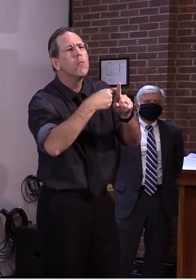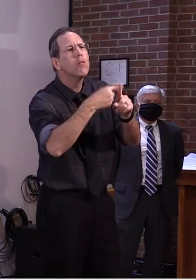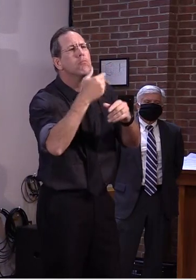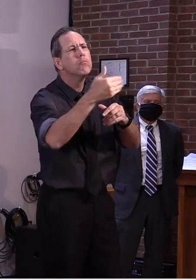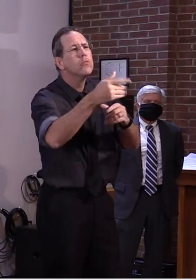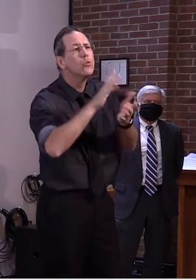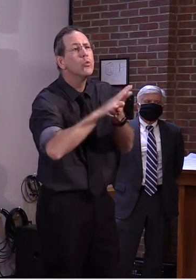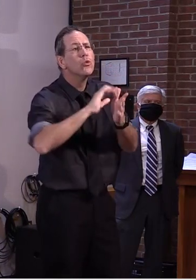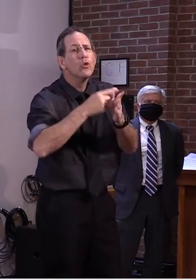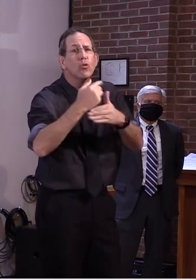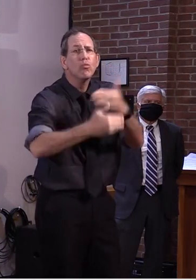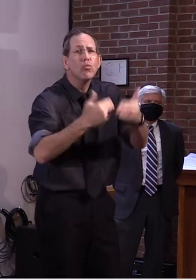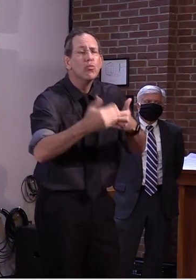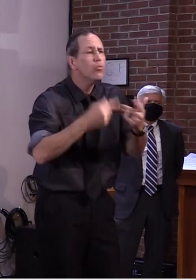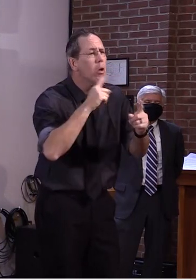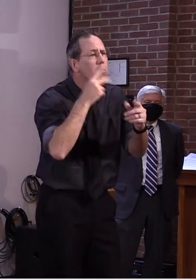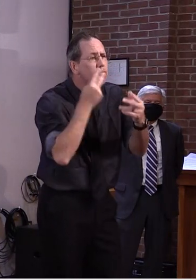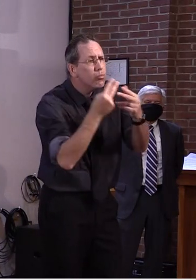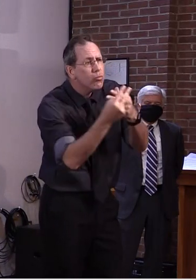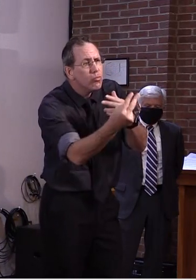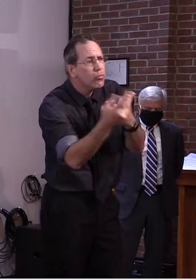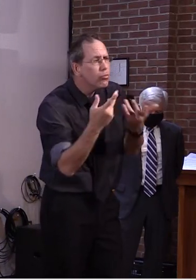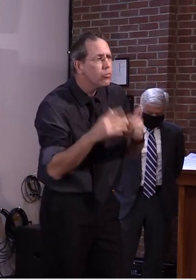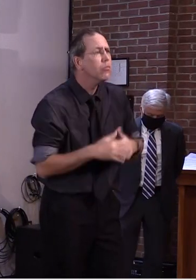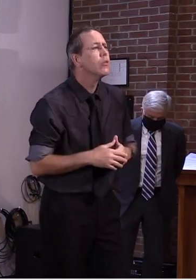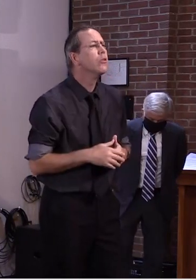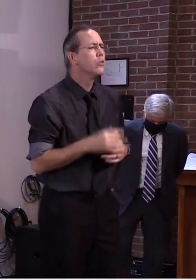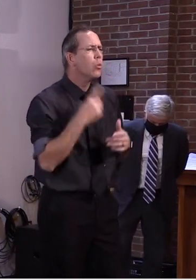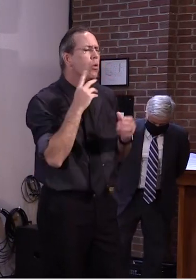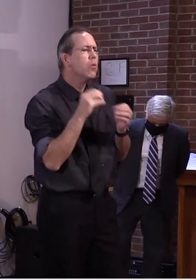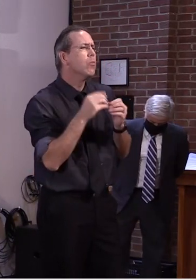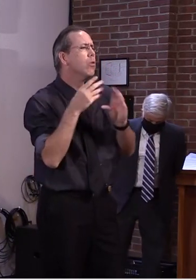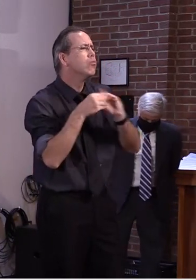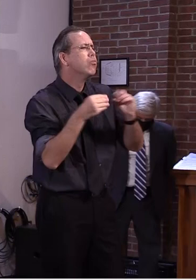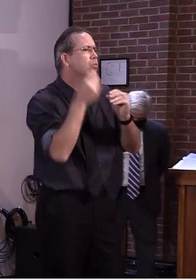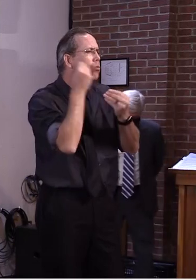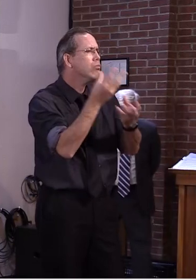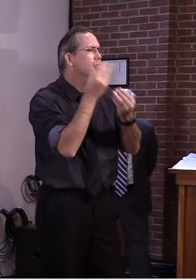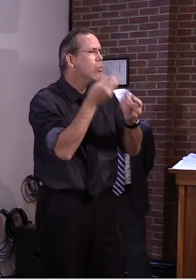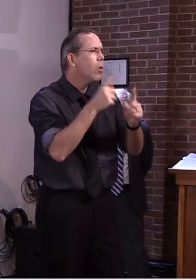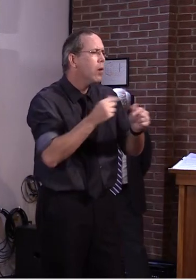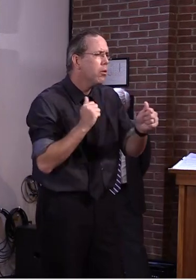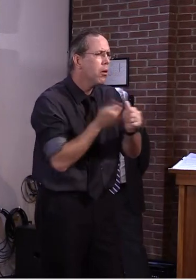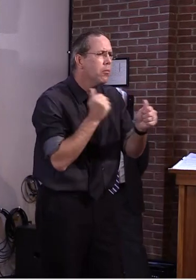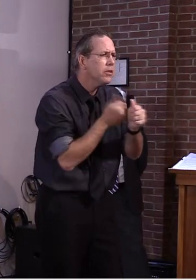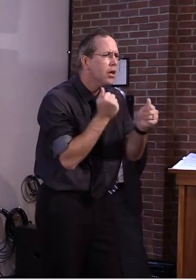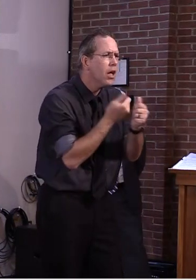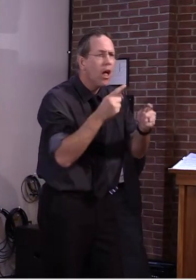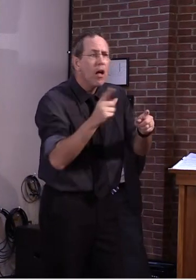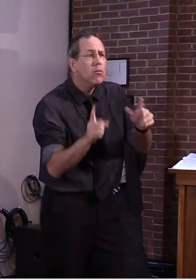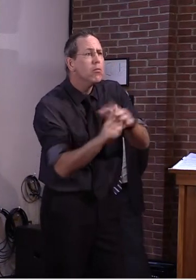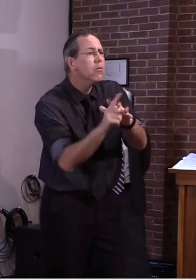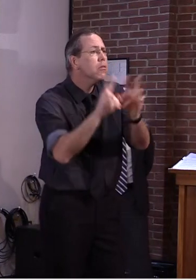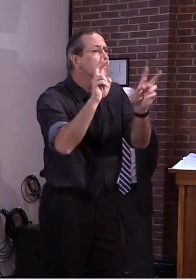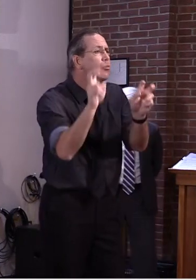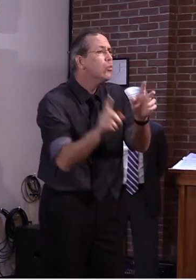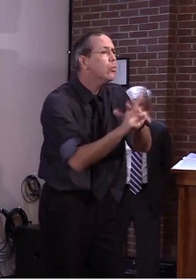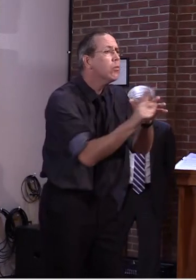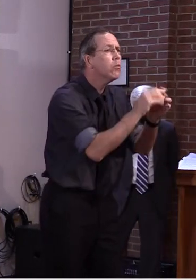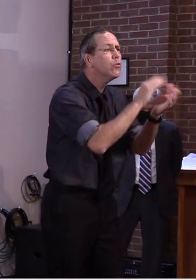we often talk about interventions. Interventions are actions we take within a school or school system to address the learning needs of